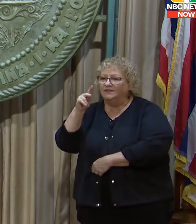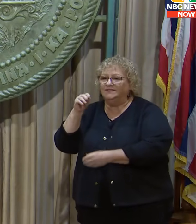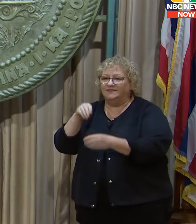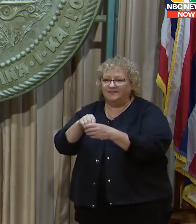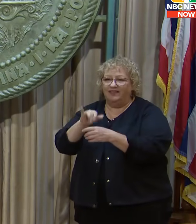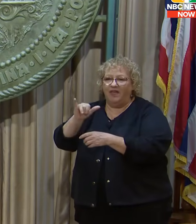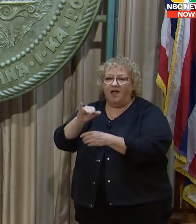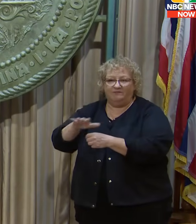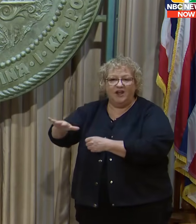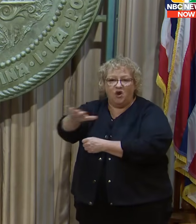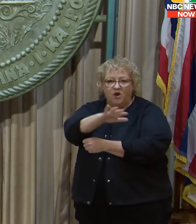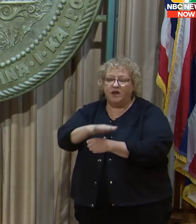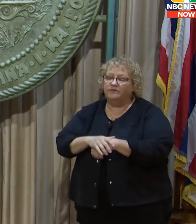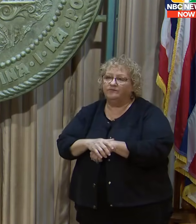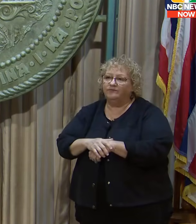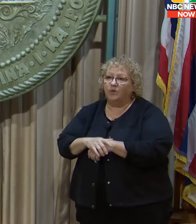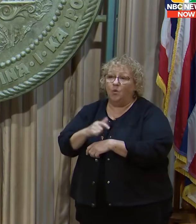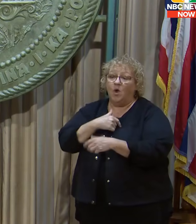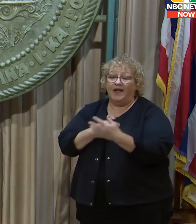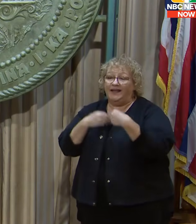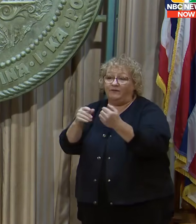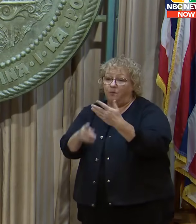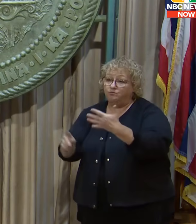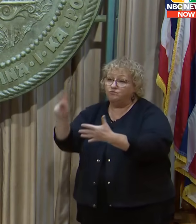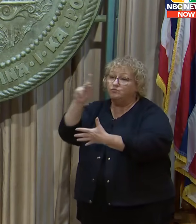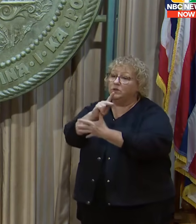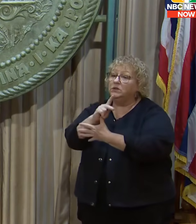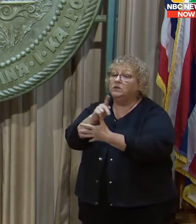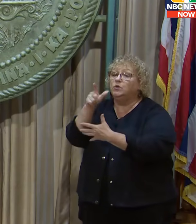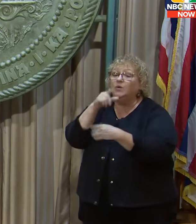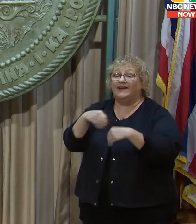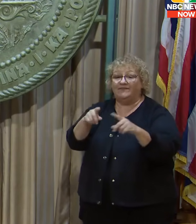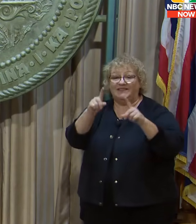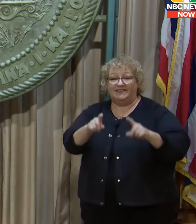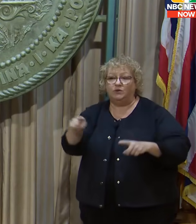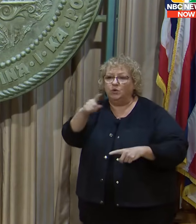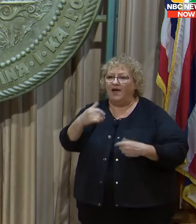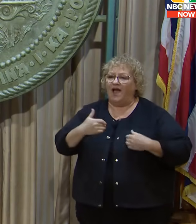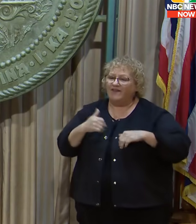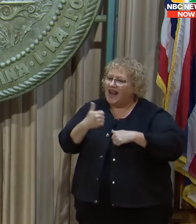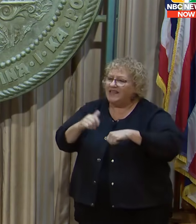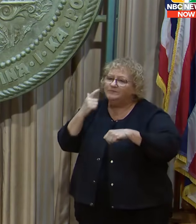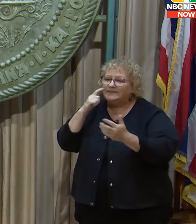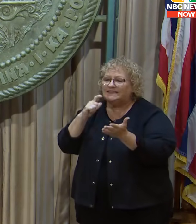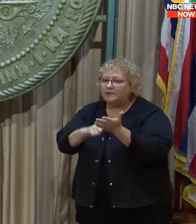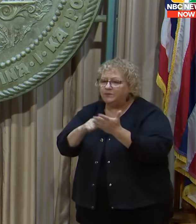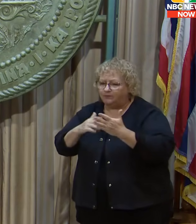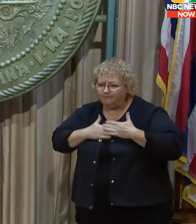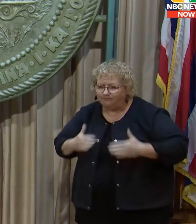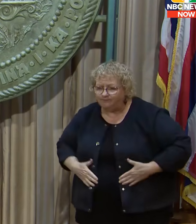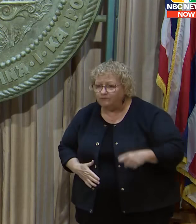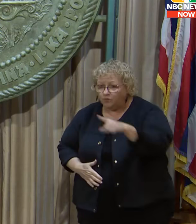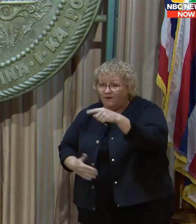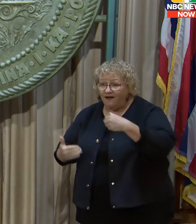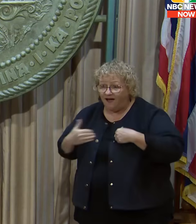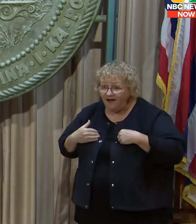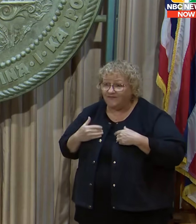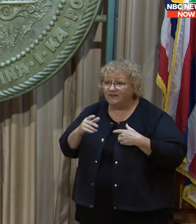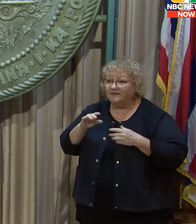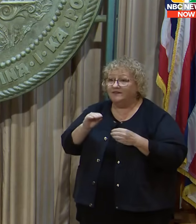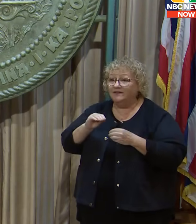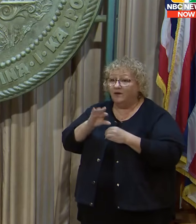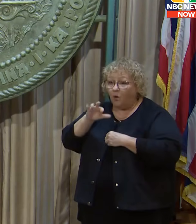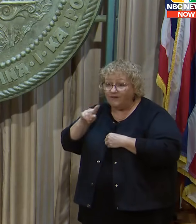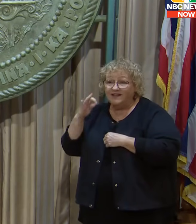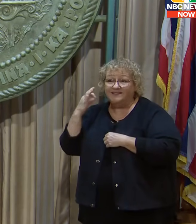we've prioritized testing for any who are symptomatic, so we should be able to identify those who have COVID-19 very